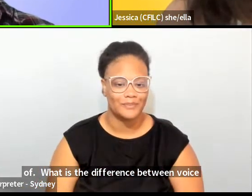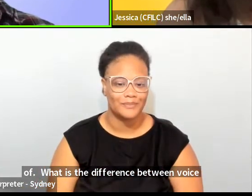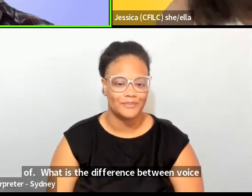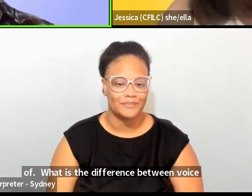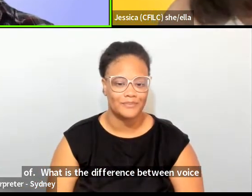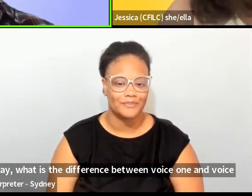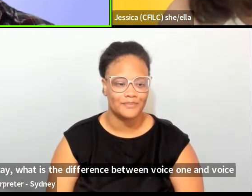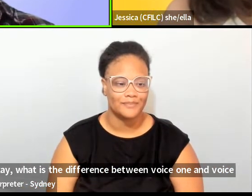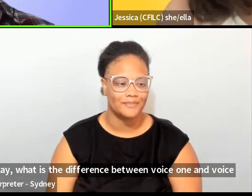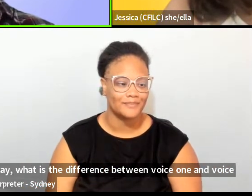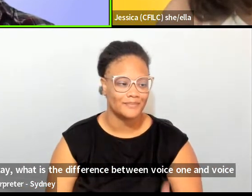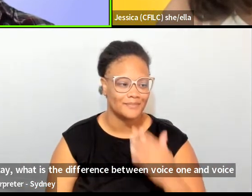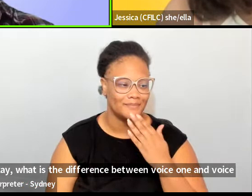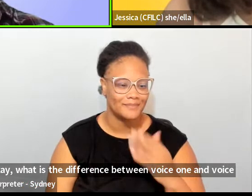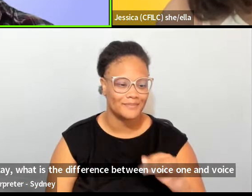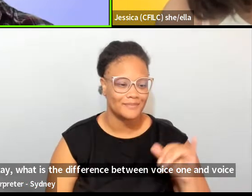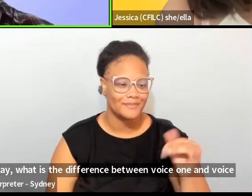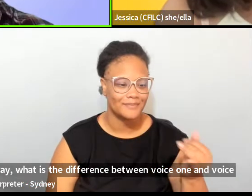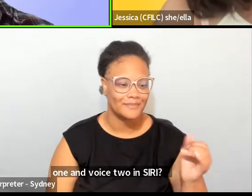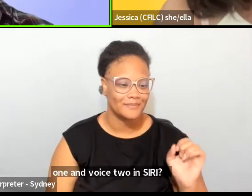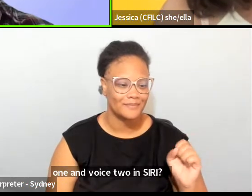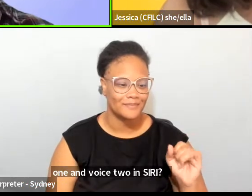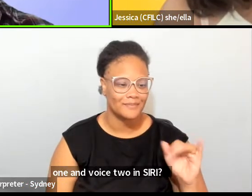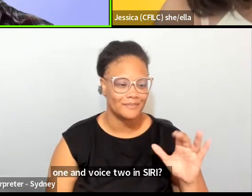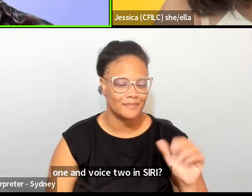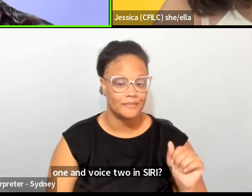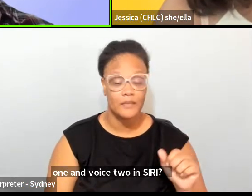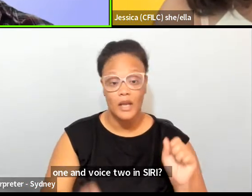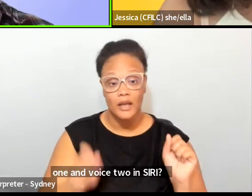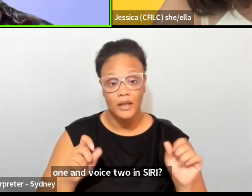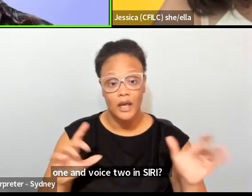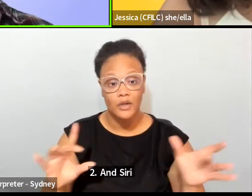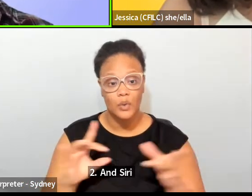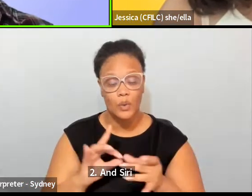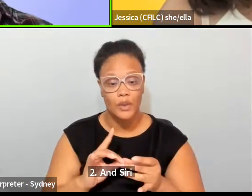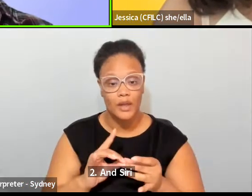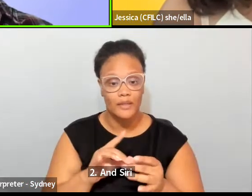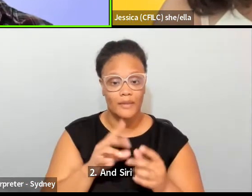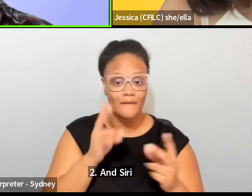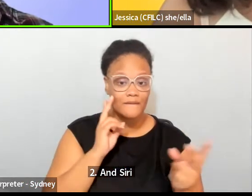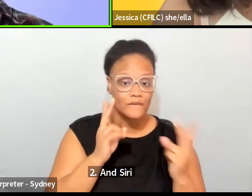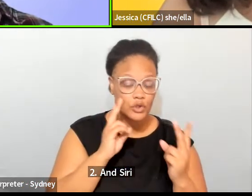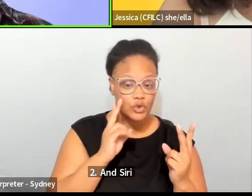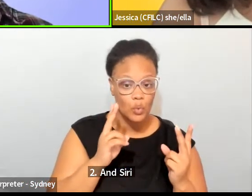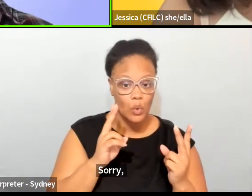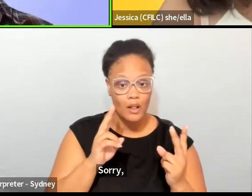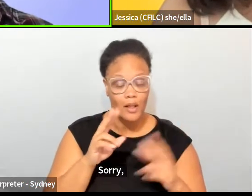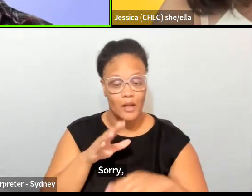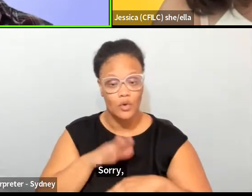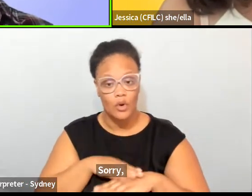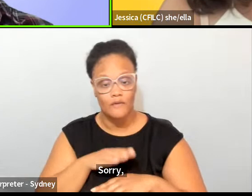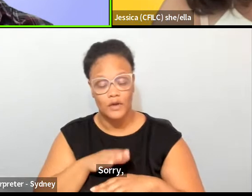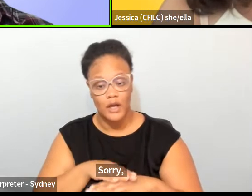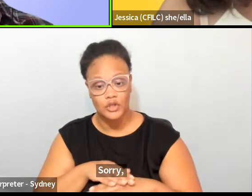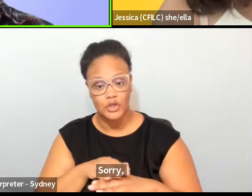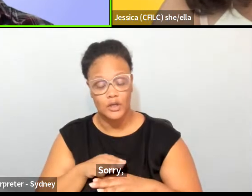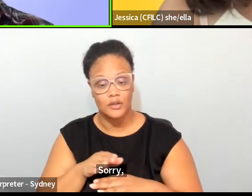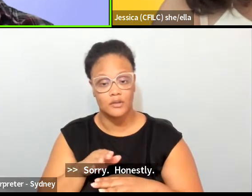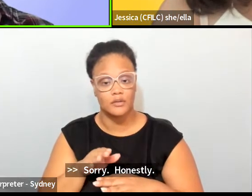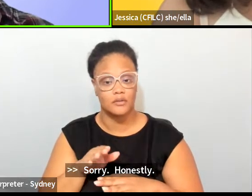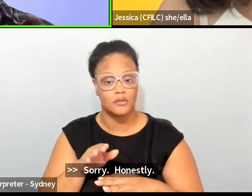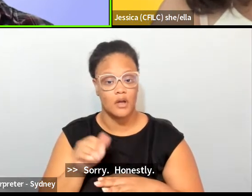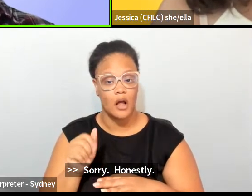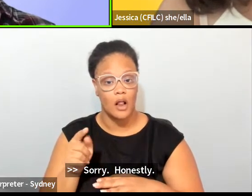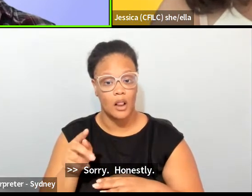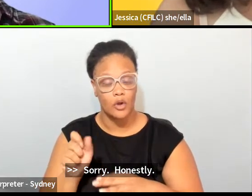Thank you, Jessica. Can you link the alerts for visual notifications you just talked about to pictures and or vibration